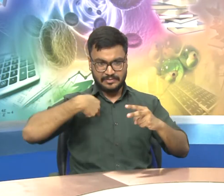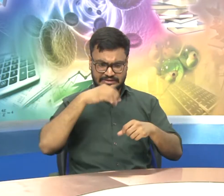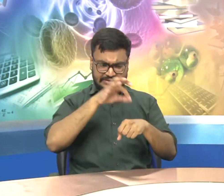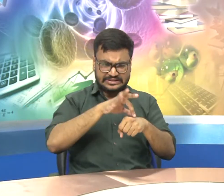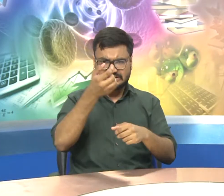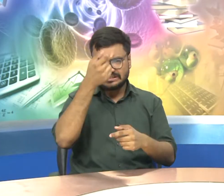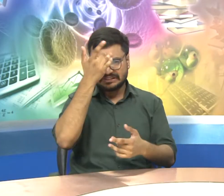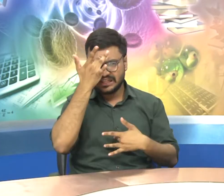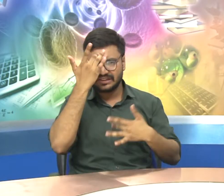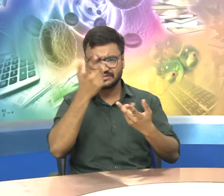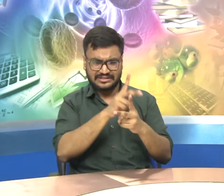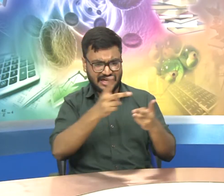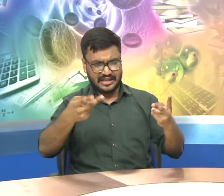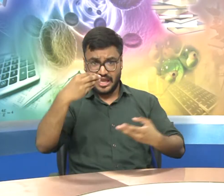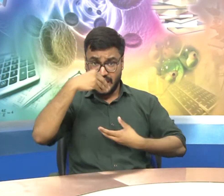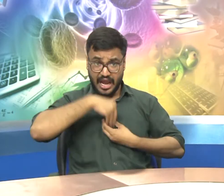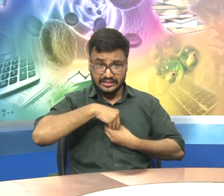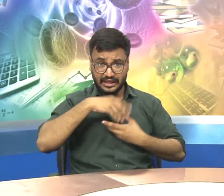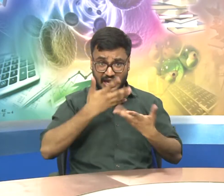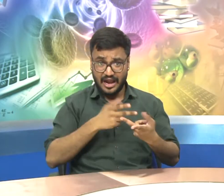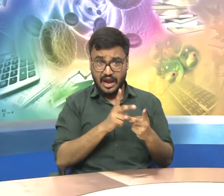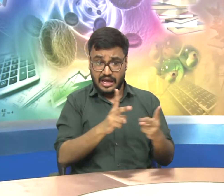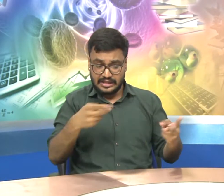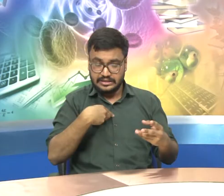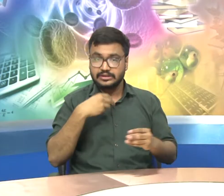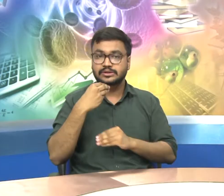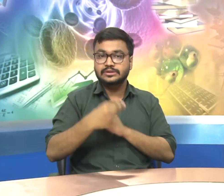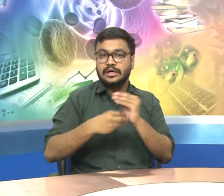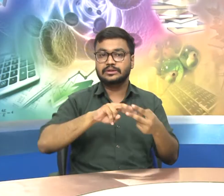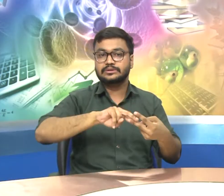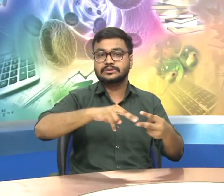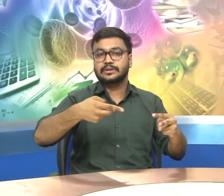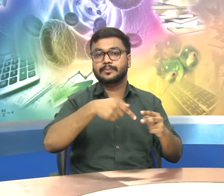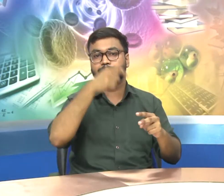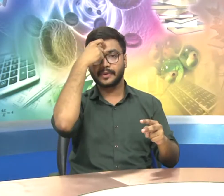more and more resistant mosquitoes are produced.